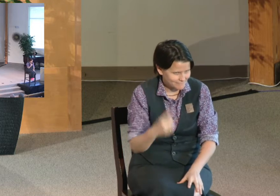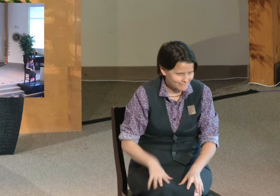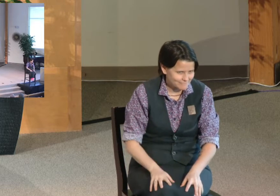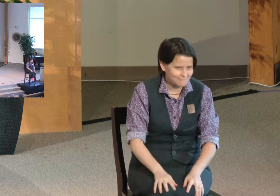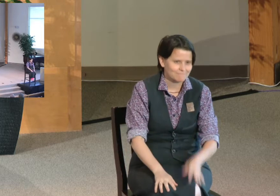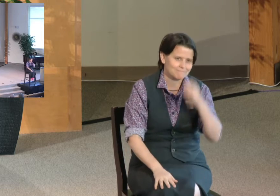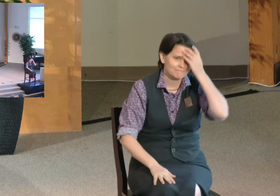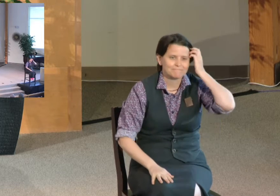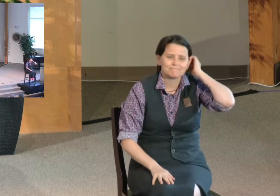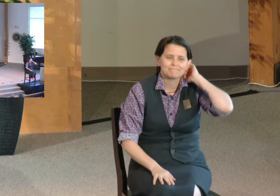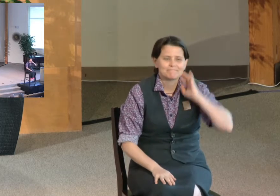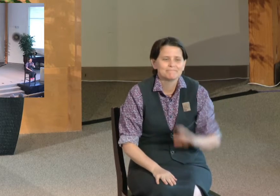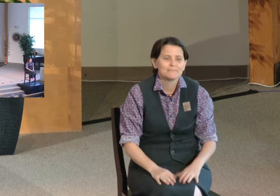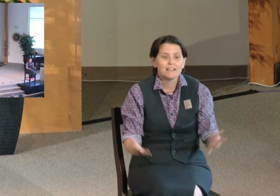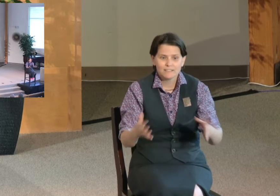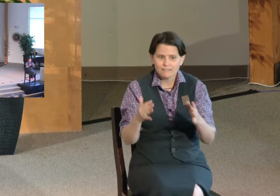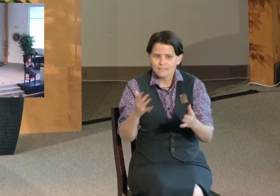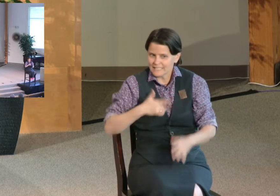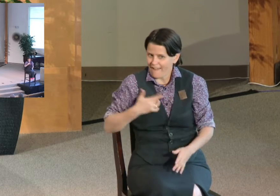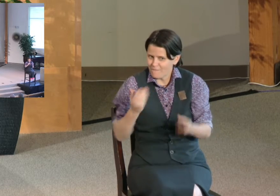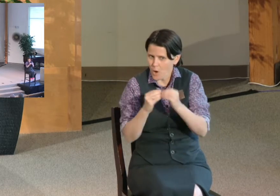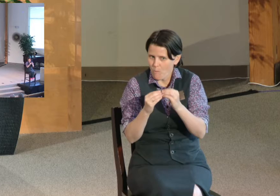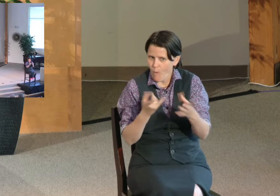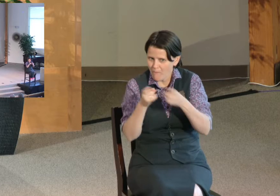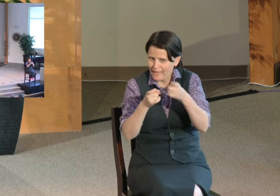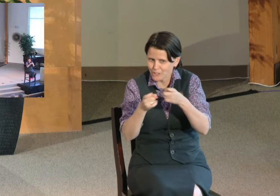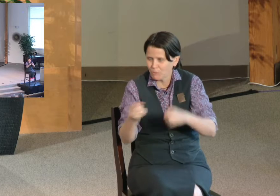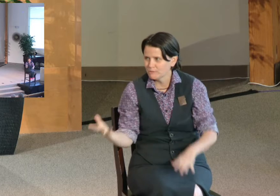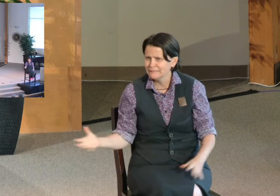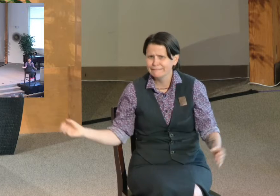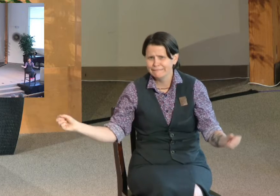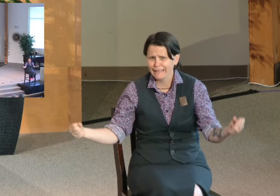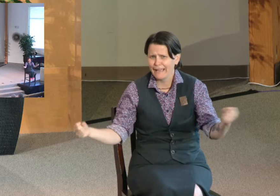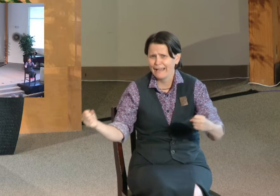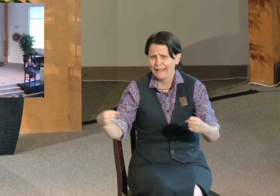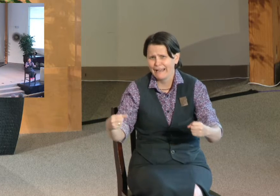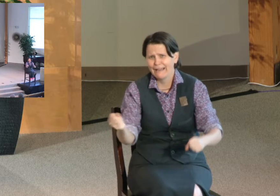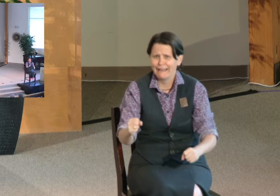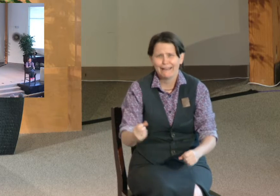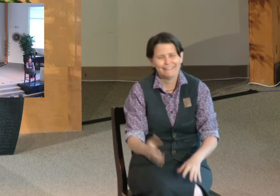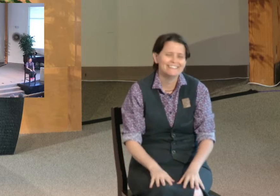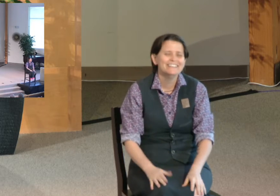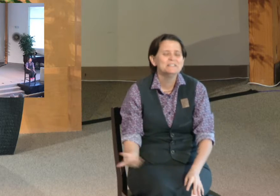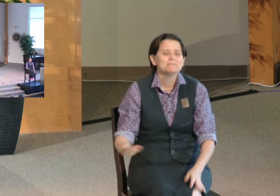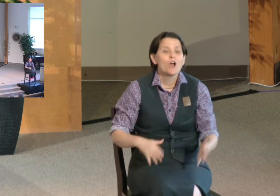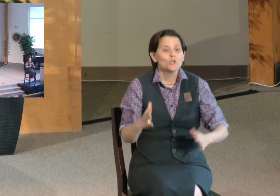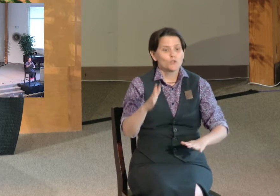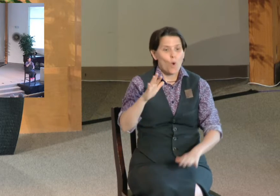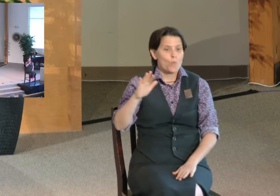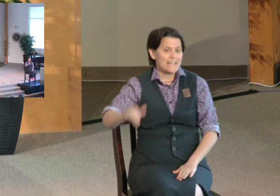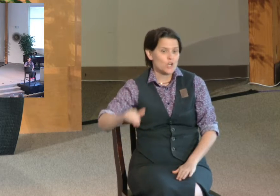So, the adult maturity levels, they do the opposite. They work from right to